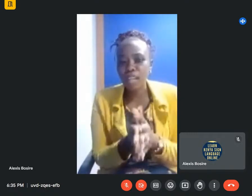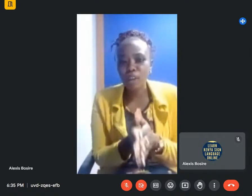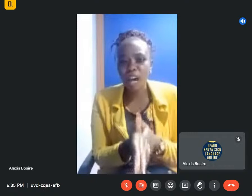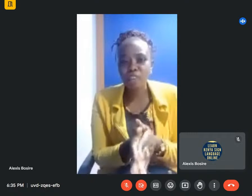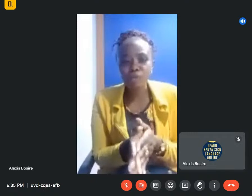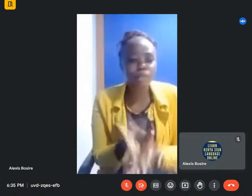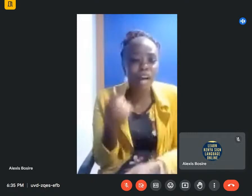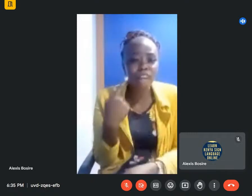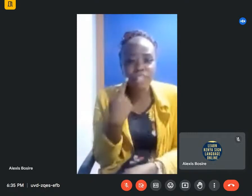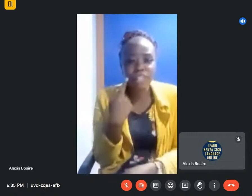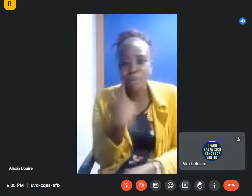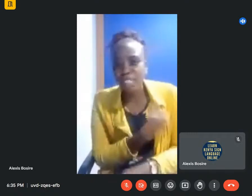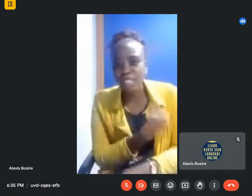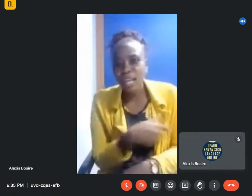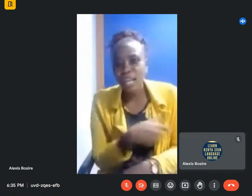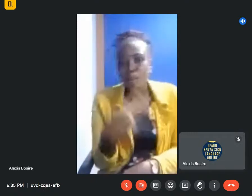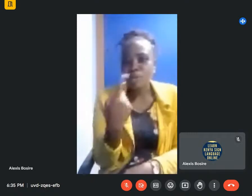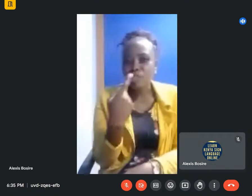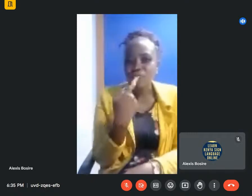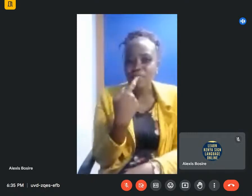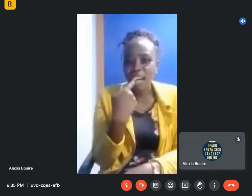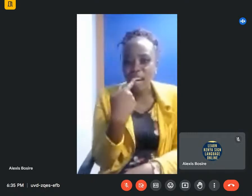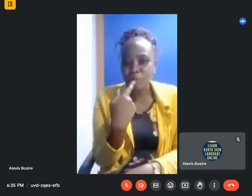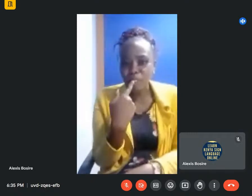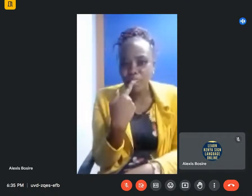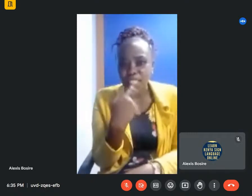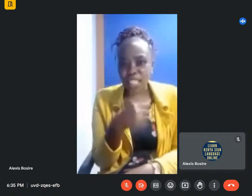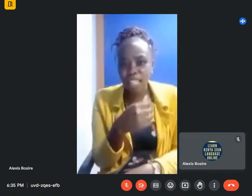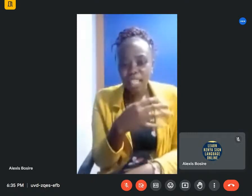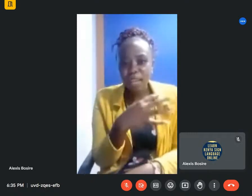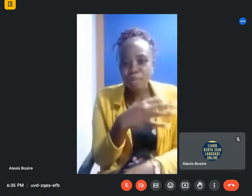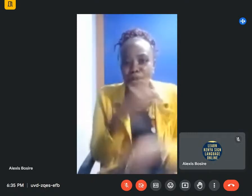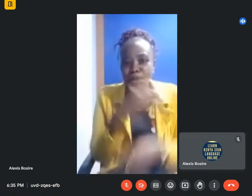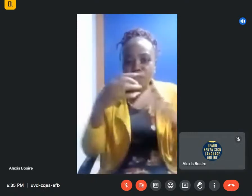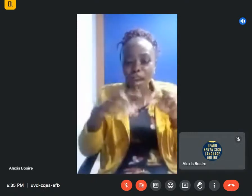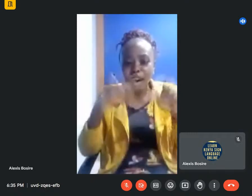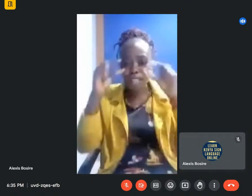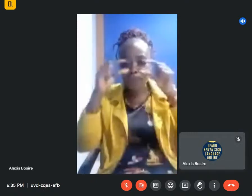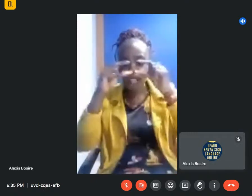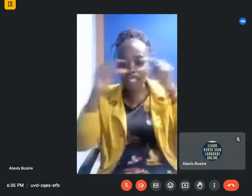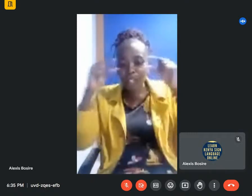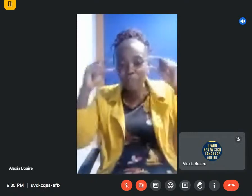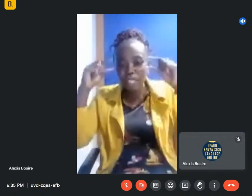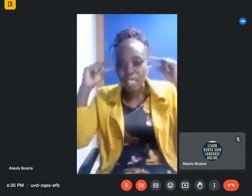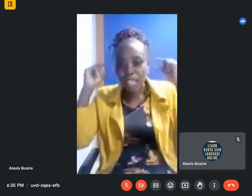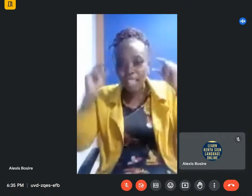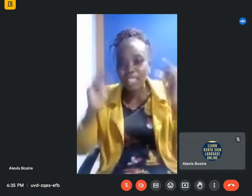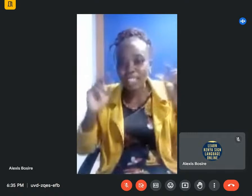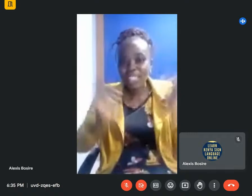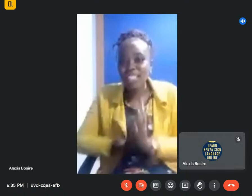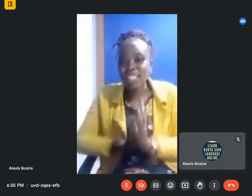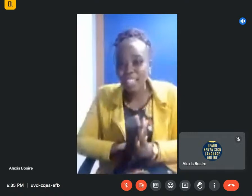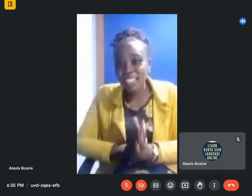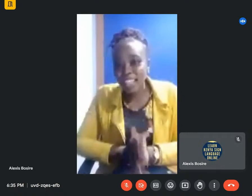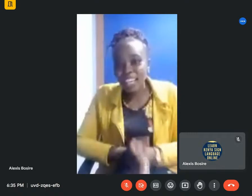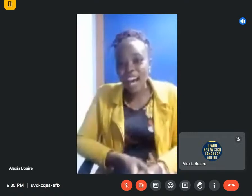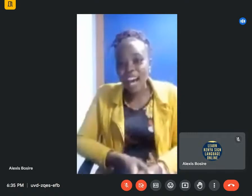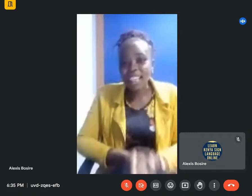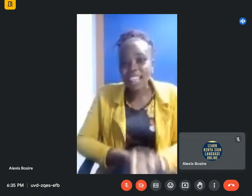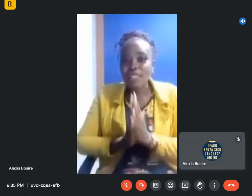have. Maybe you have dimples, maybe you have a gap on your teeth, maybe you wear spectacles like Christine. Yeah, that is where